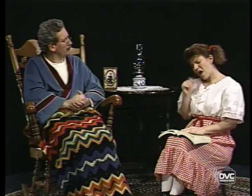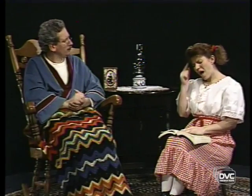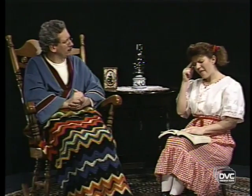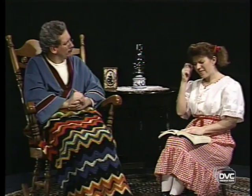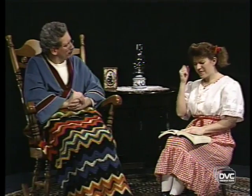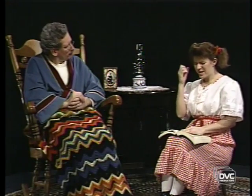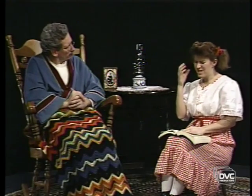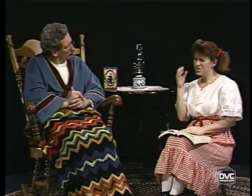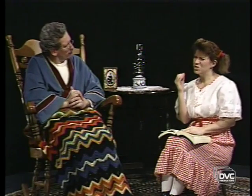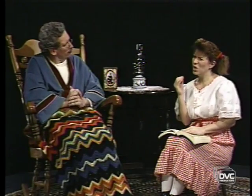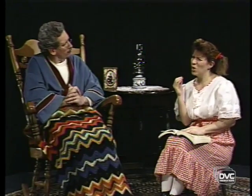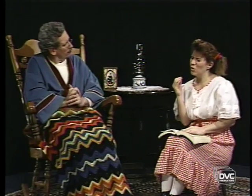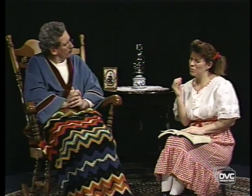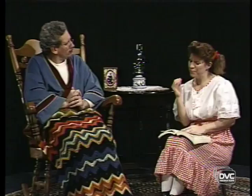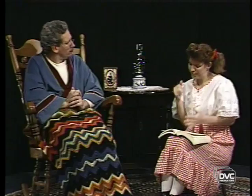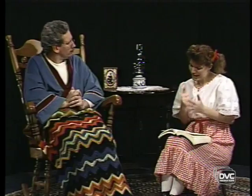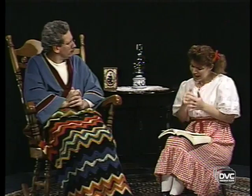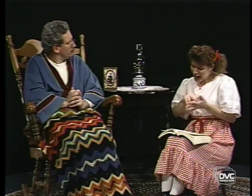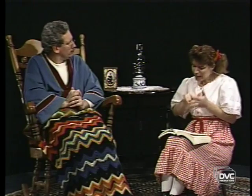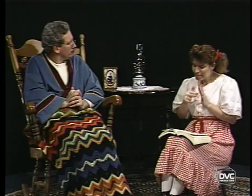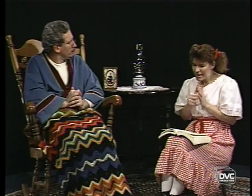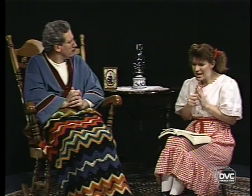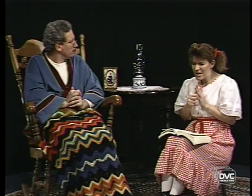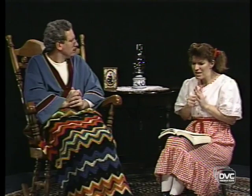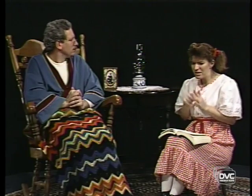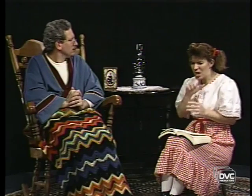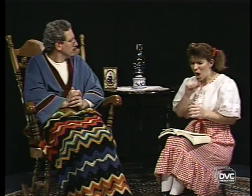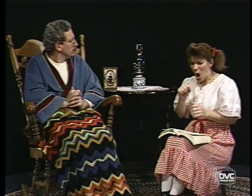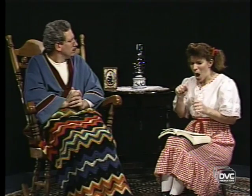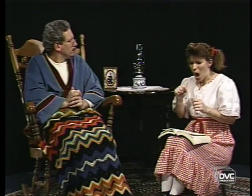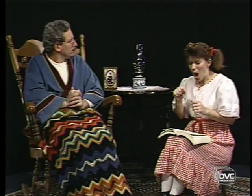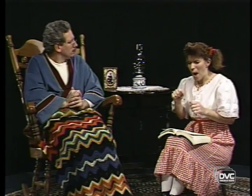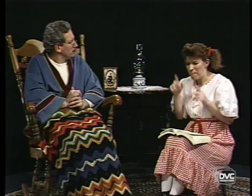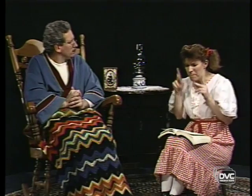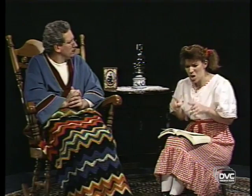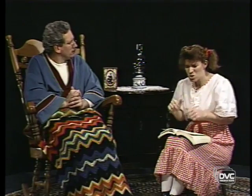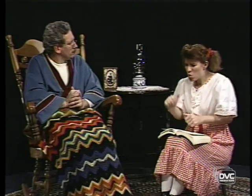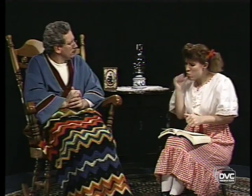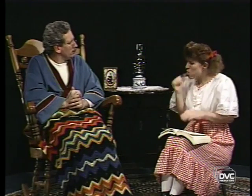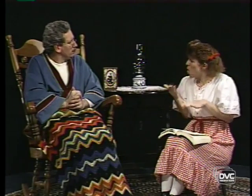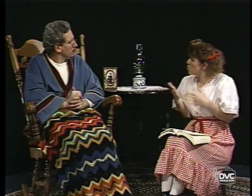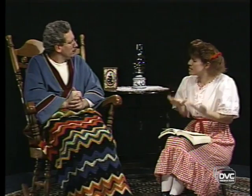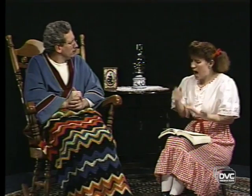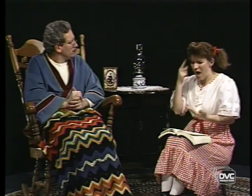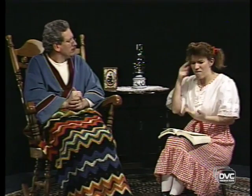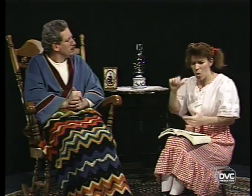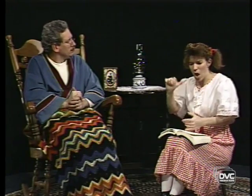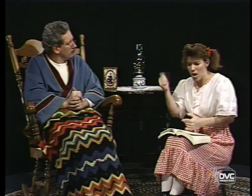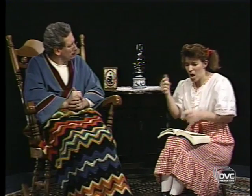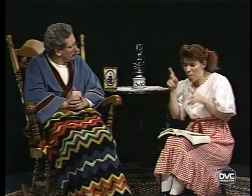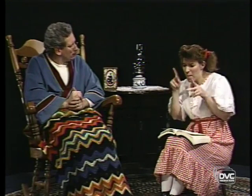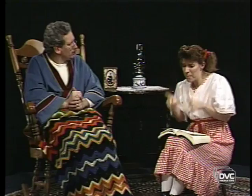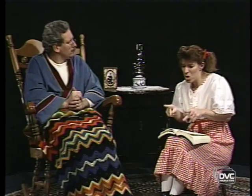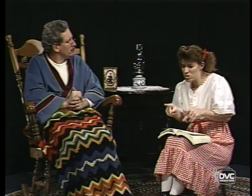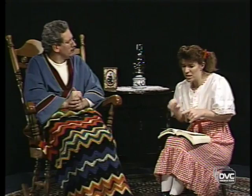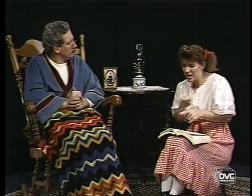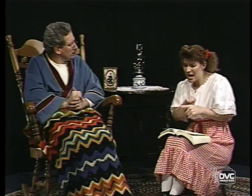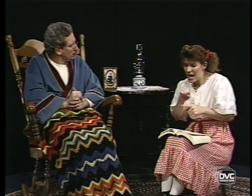verse I think so it means a another person won't die